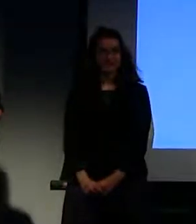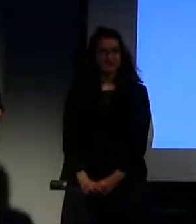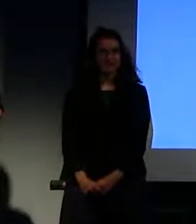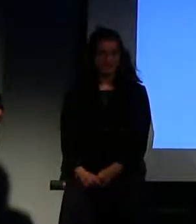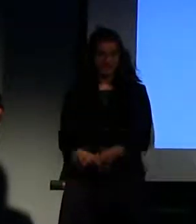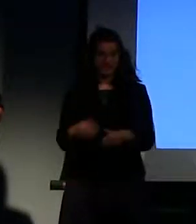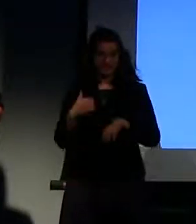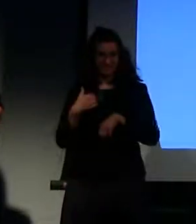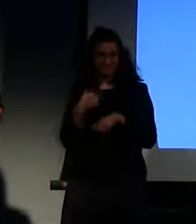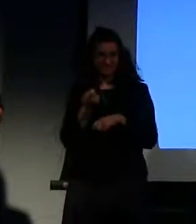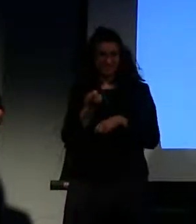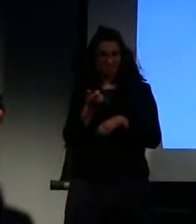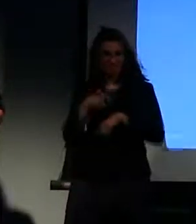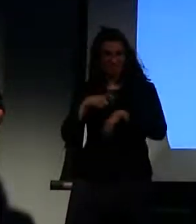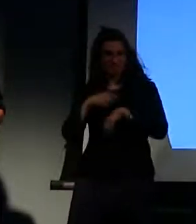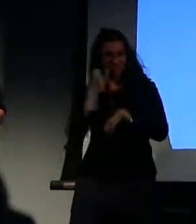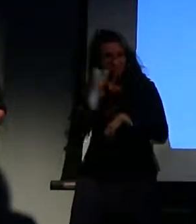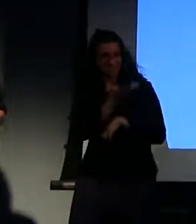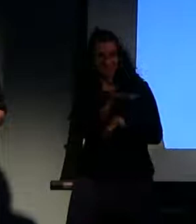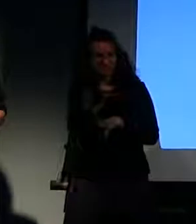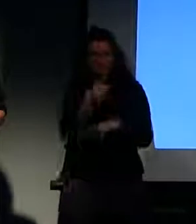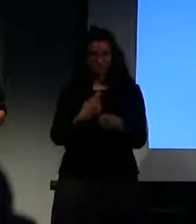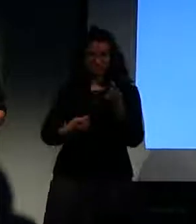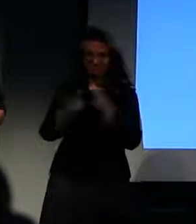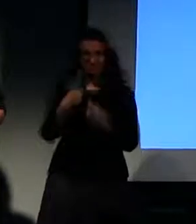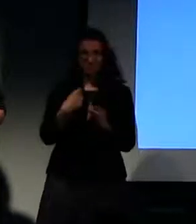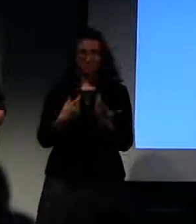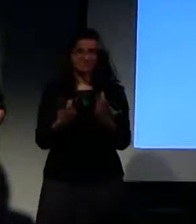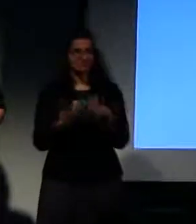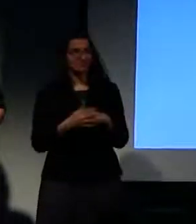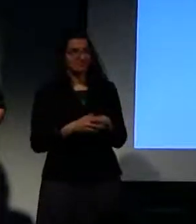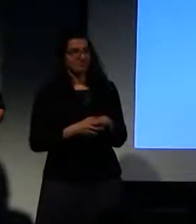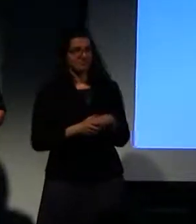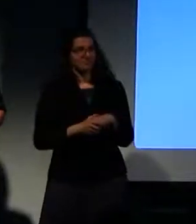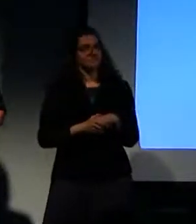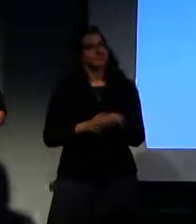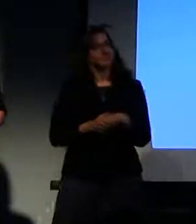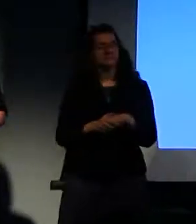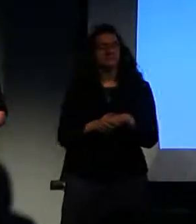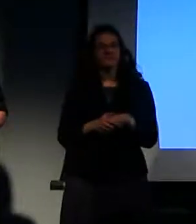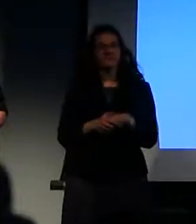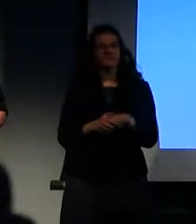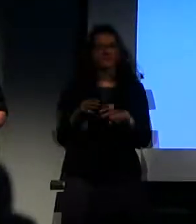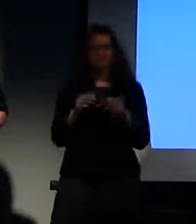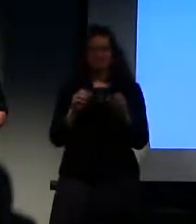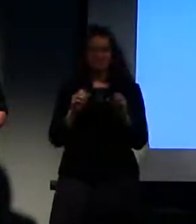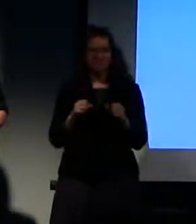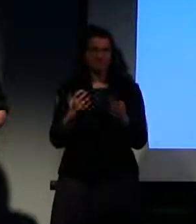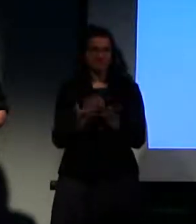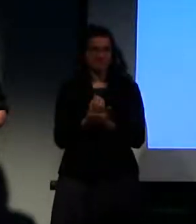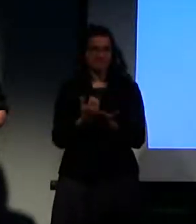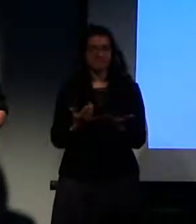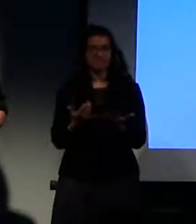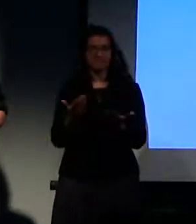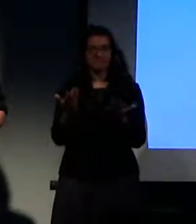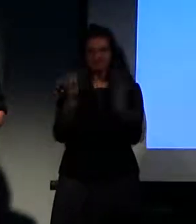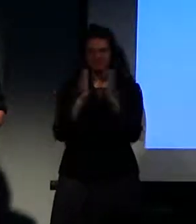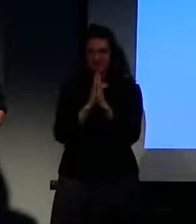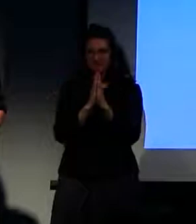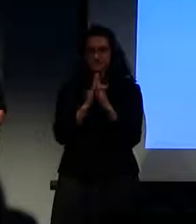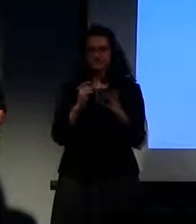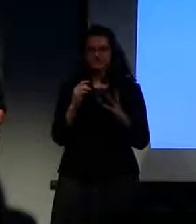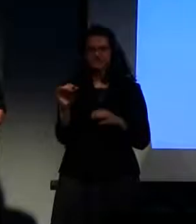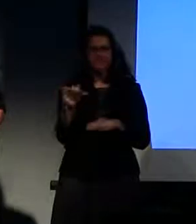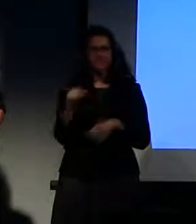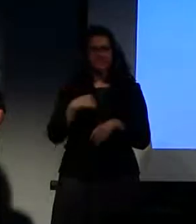We have a little time if anybody has questions. You're welcome to ask those. Also, I believe as